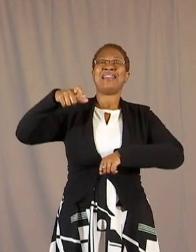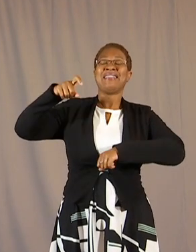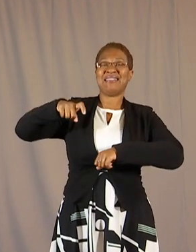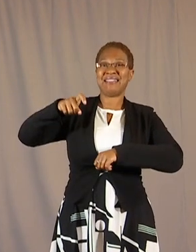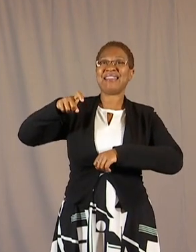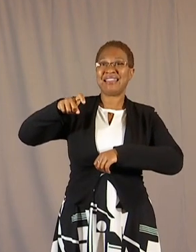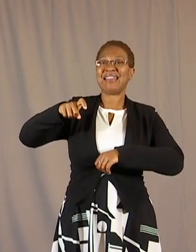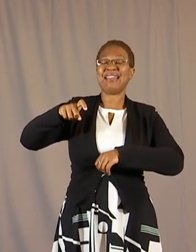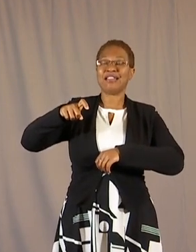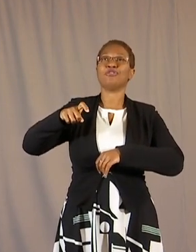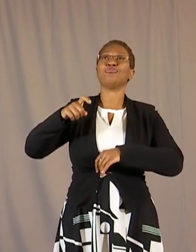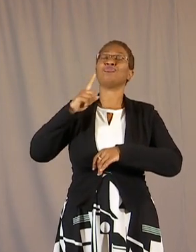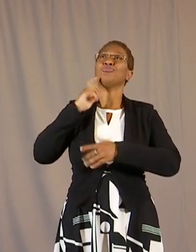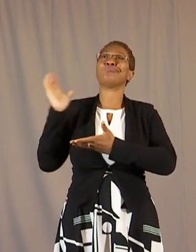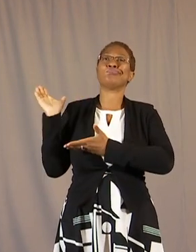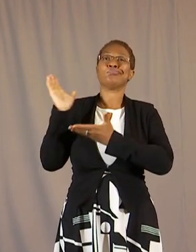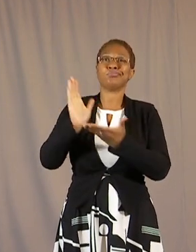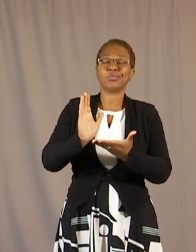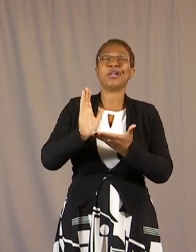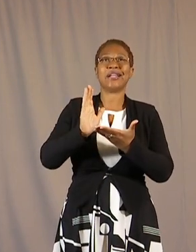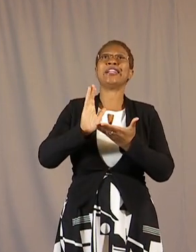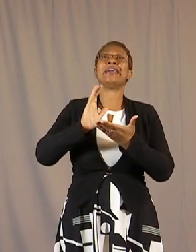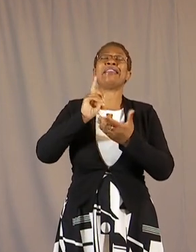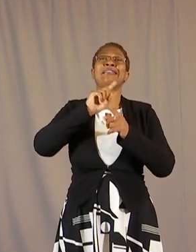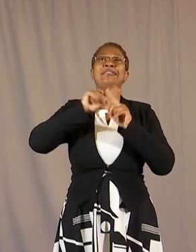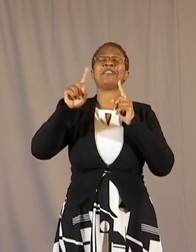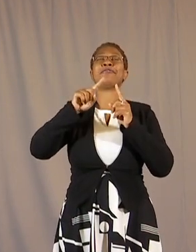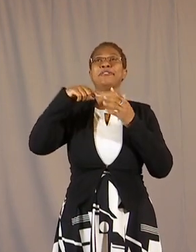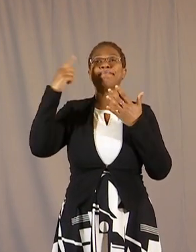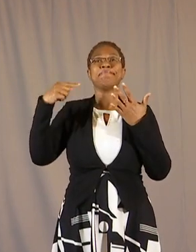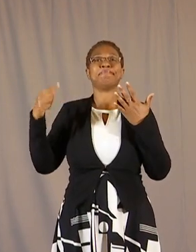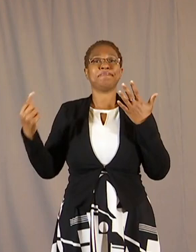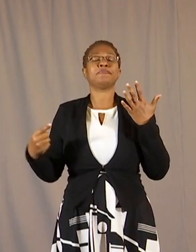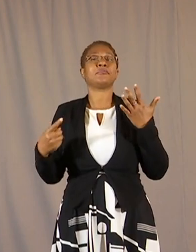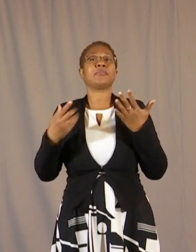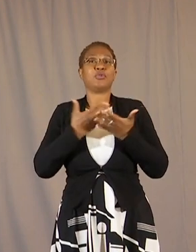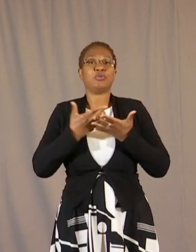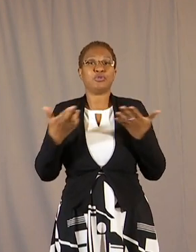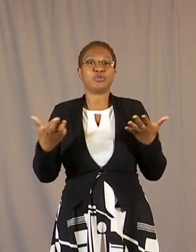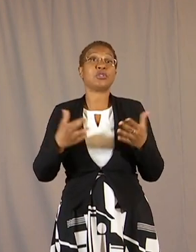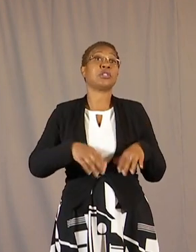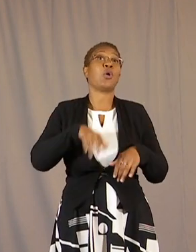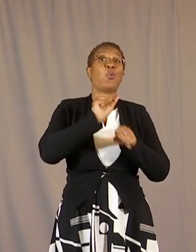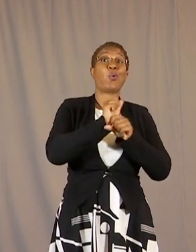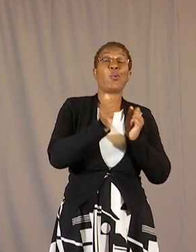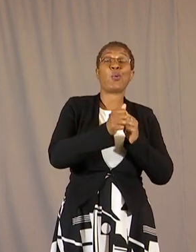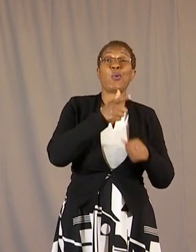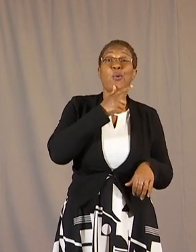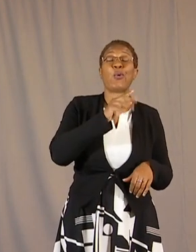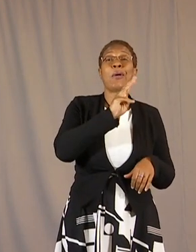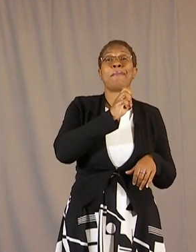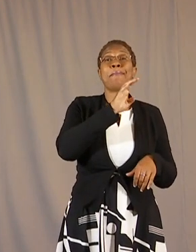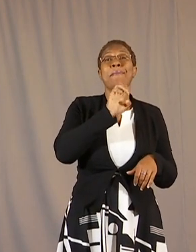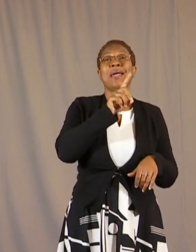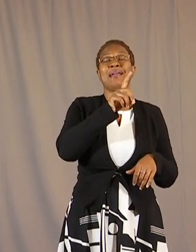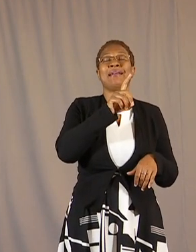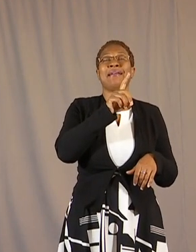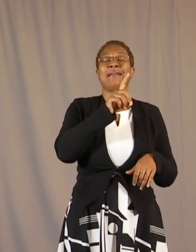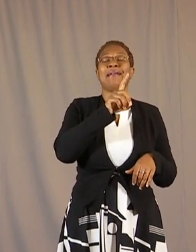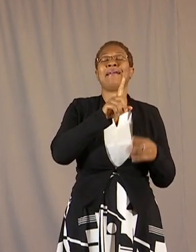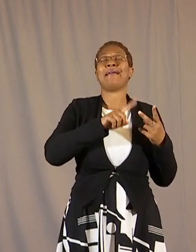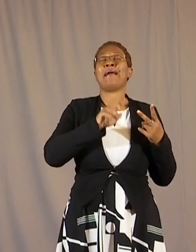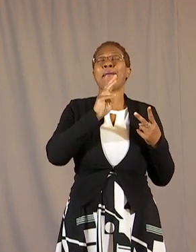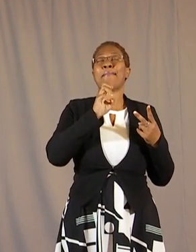bring together the regulatory entities working with Medicaid, with Medicare, and we ran into the other